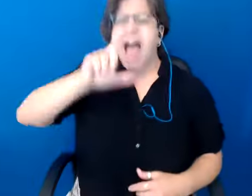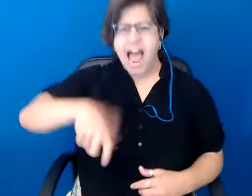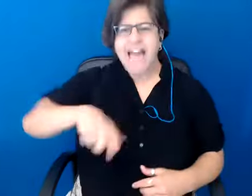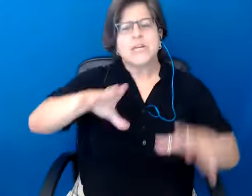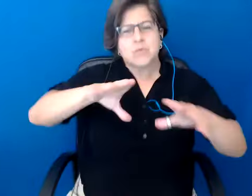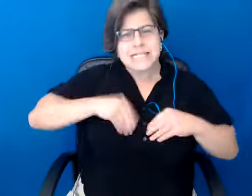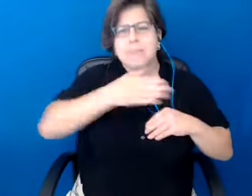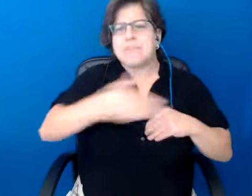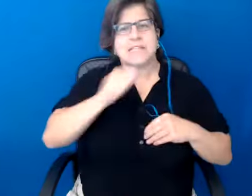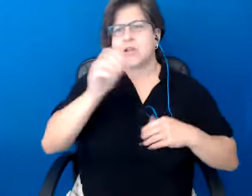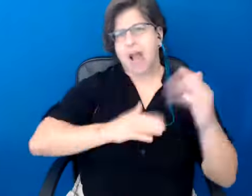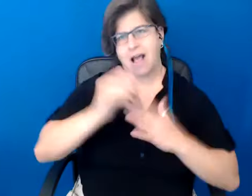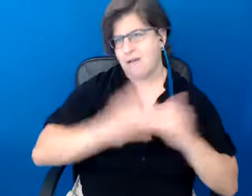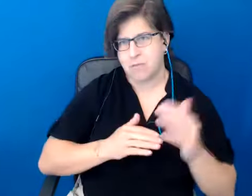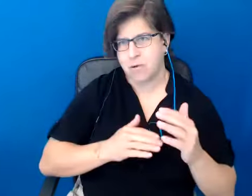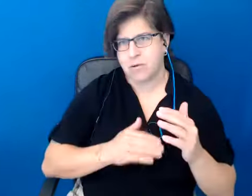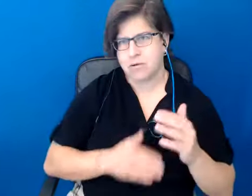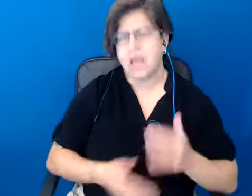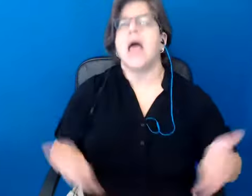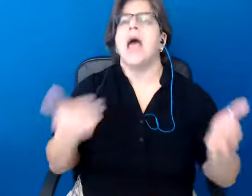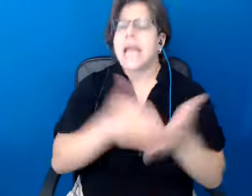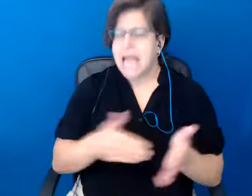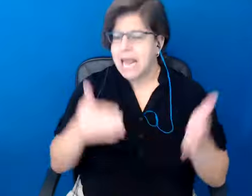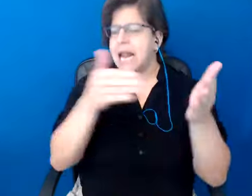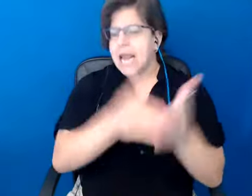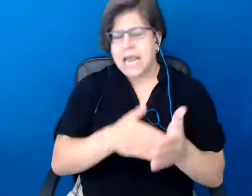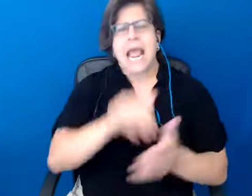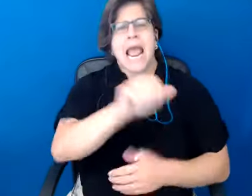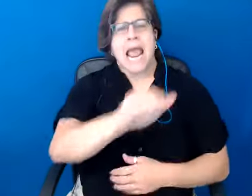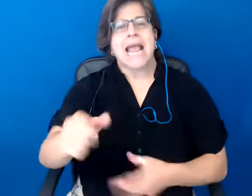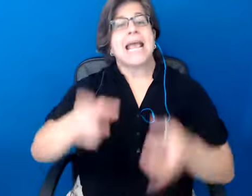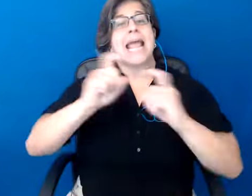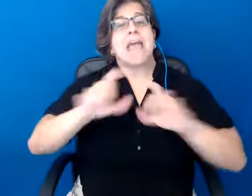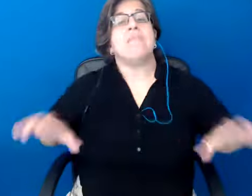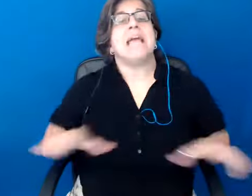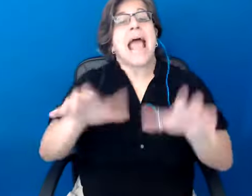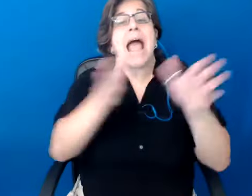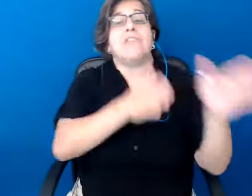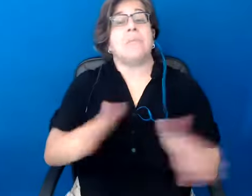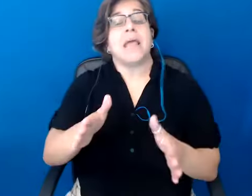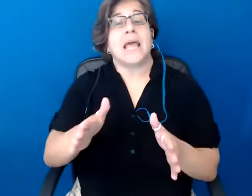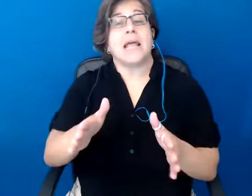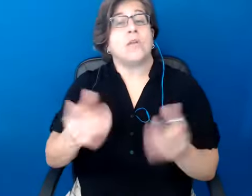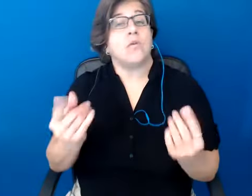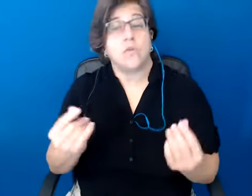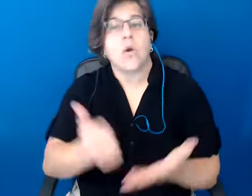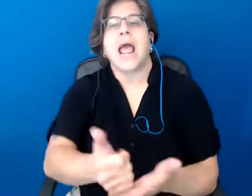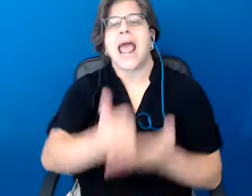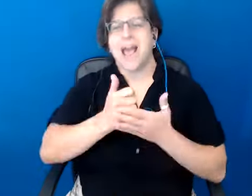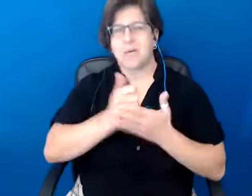and we need leaders, I'm going to need to do that which is uncomfortable. Time and time again, AA has